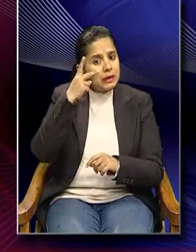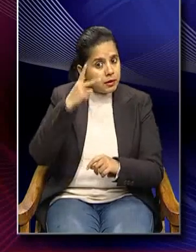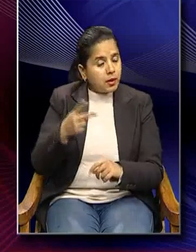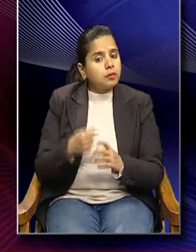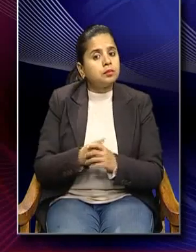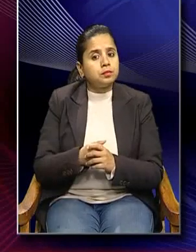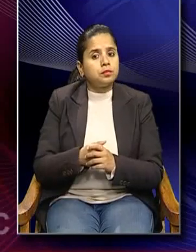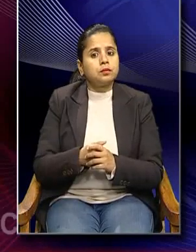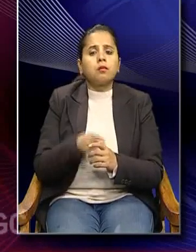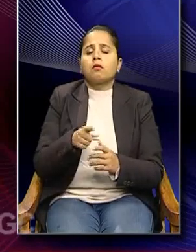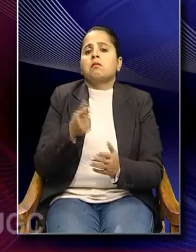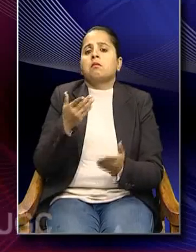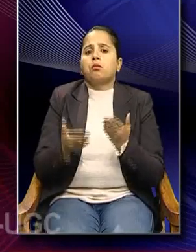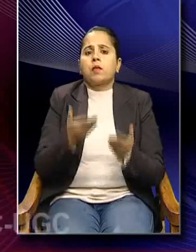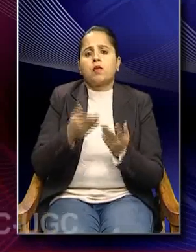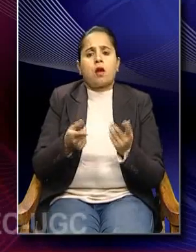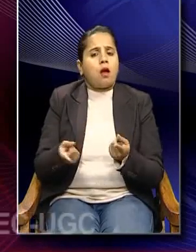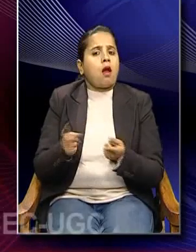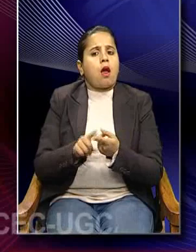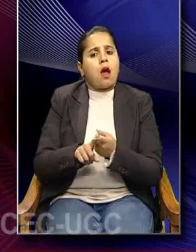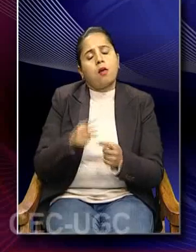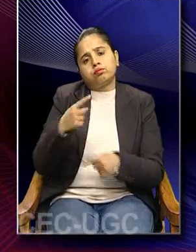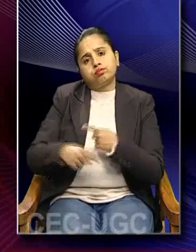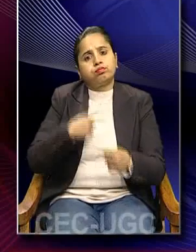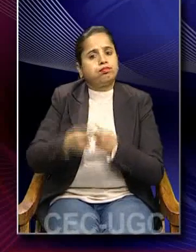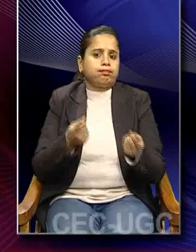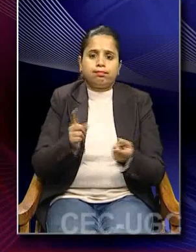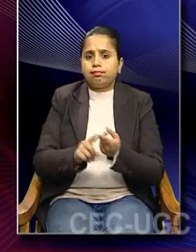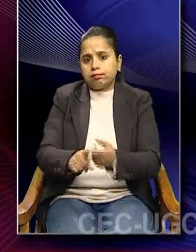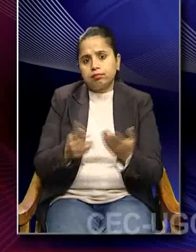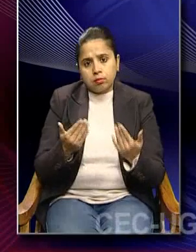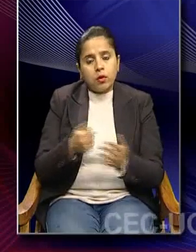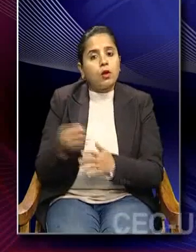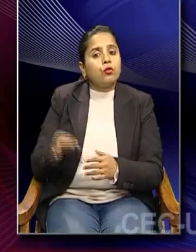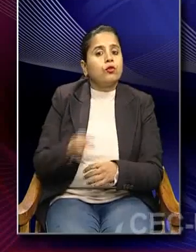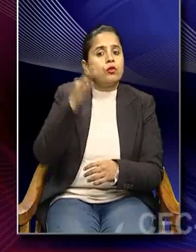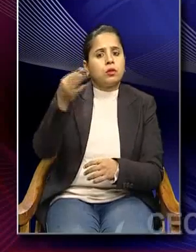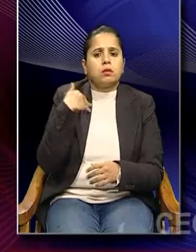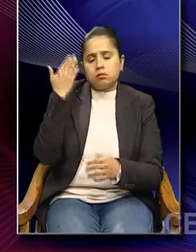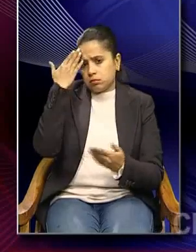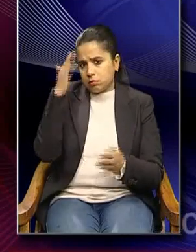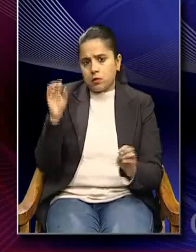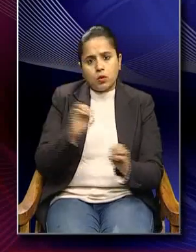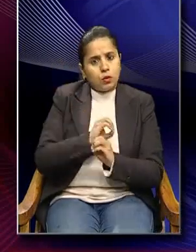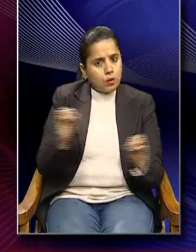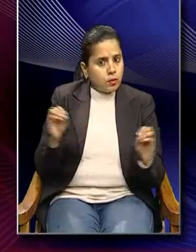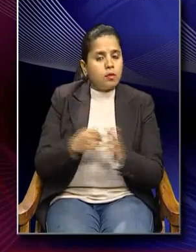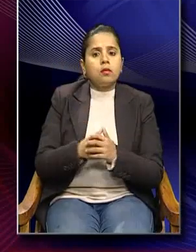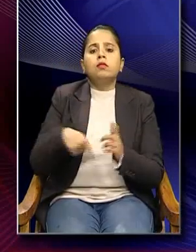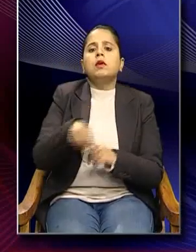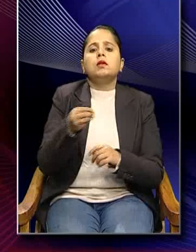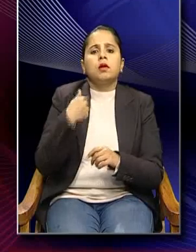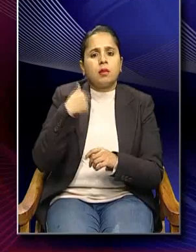they may tend to occur every day. Since the future is unknown and then there is an